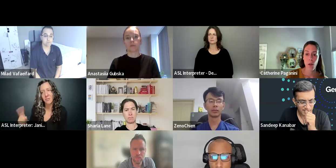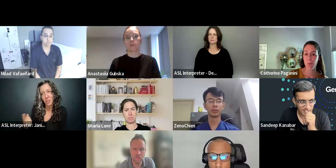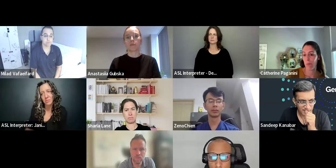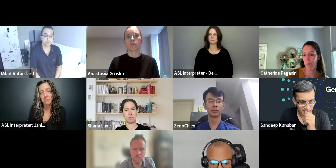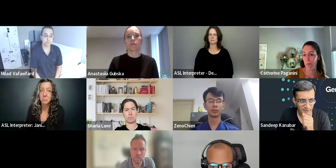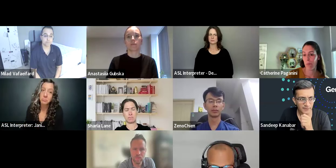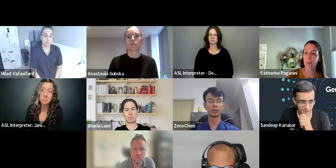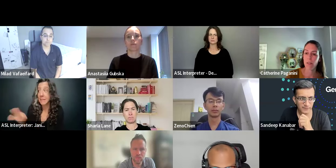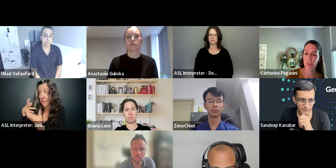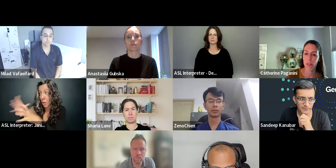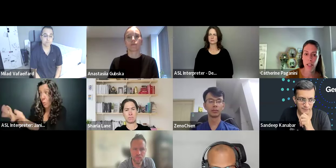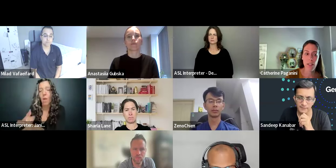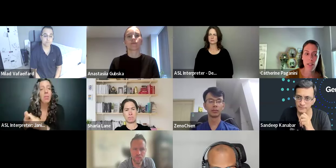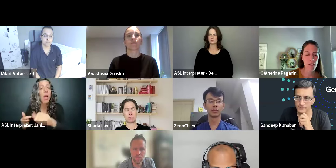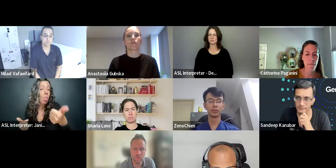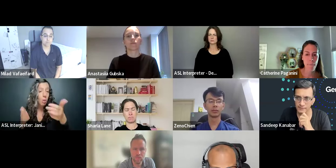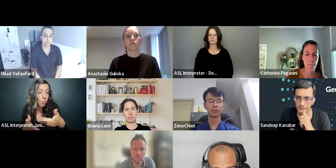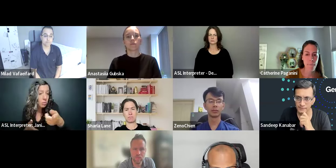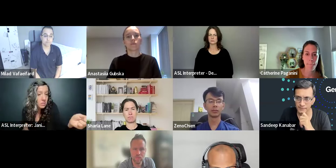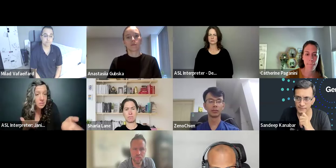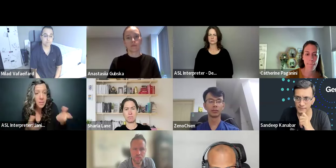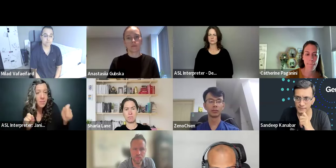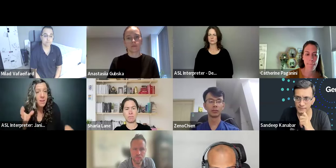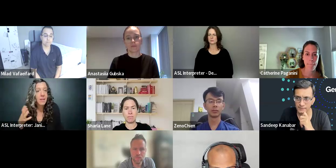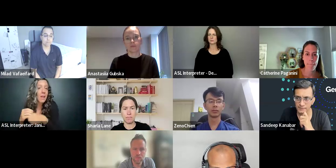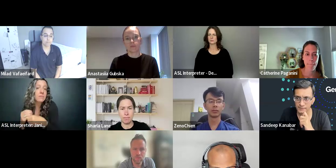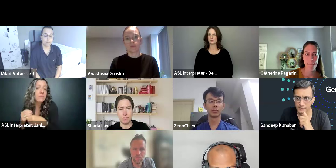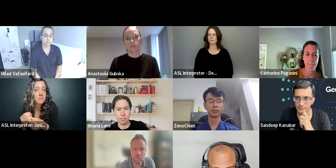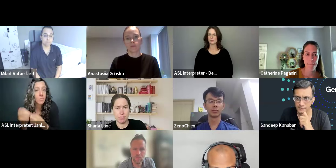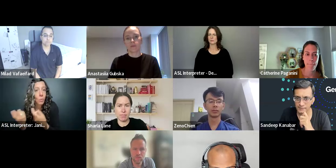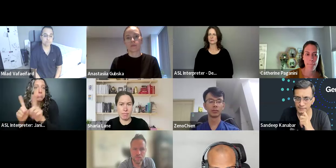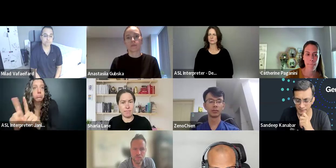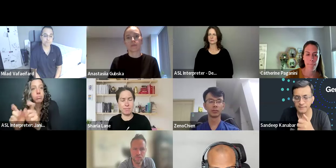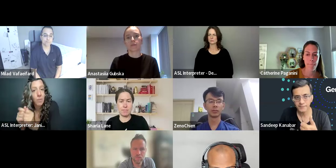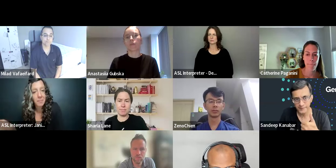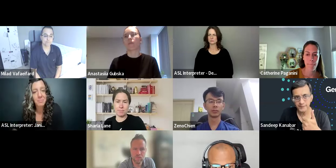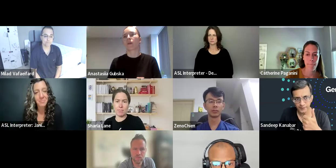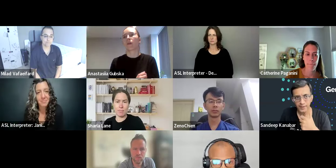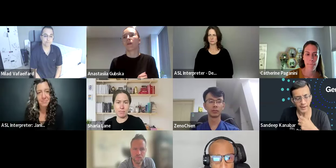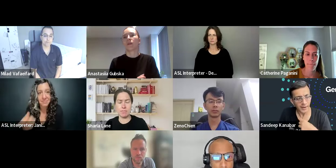where someone can jump on that talk.